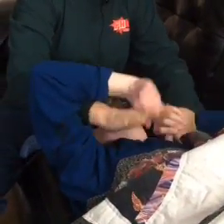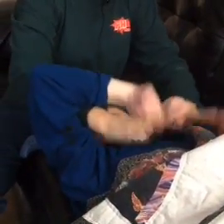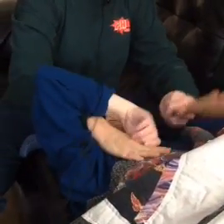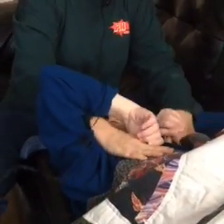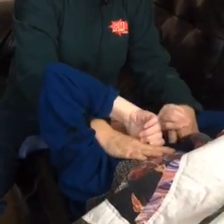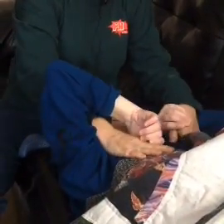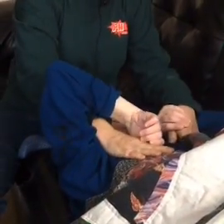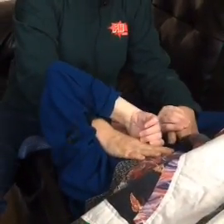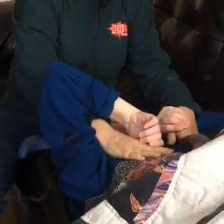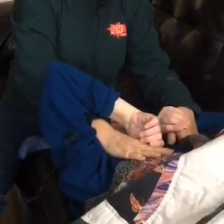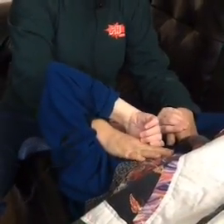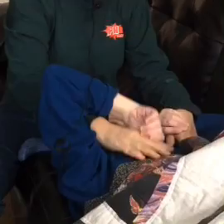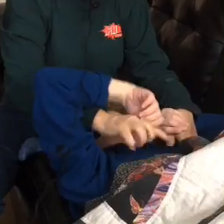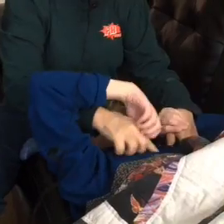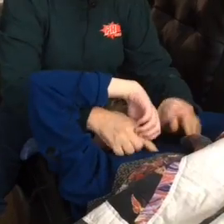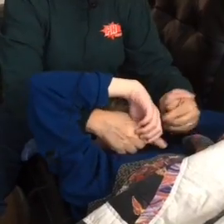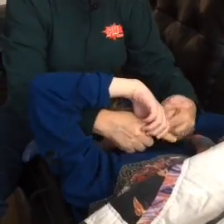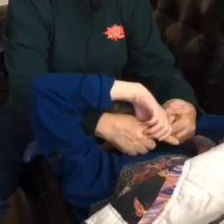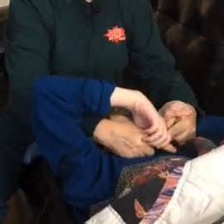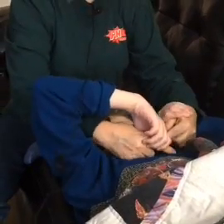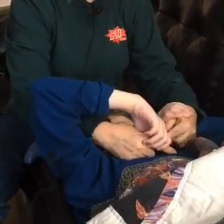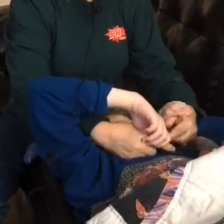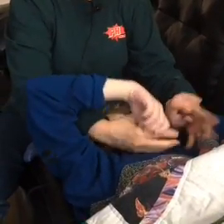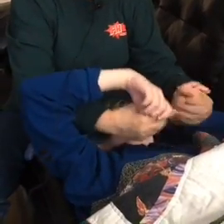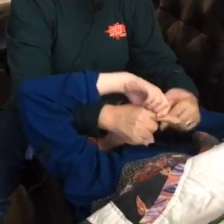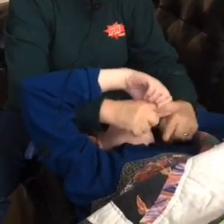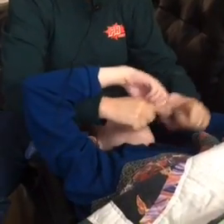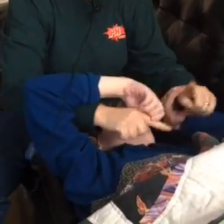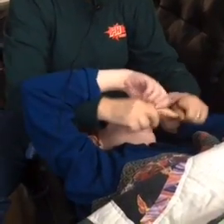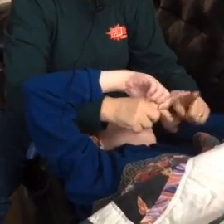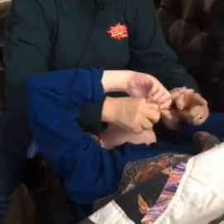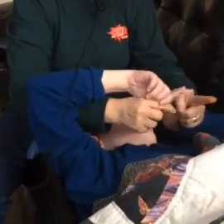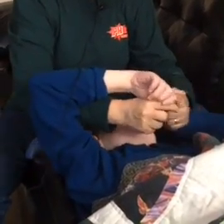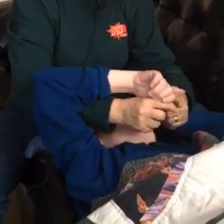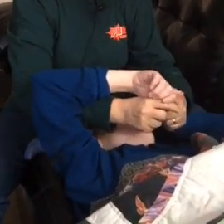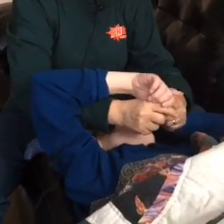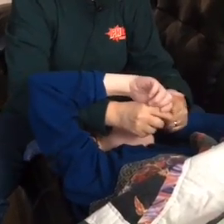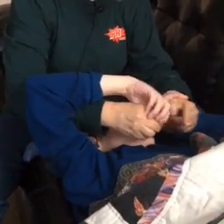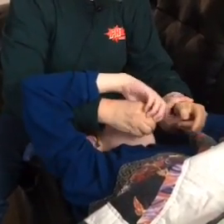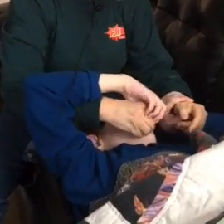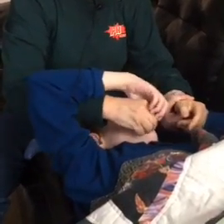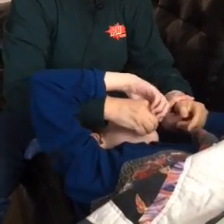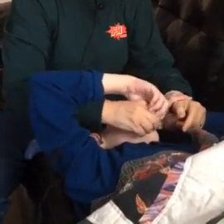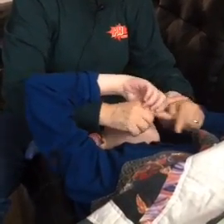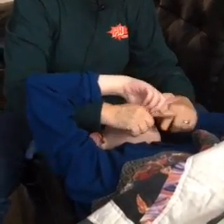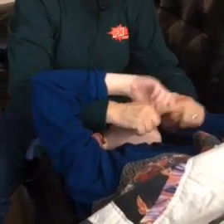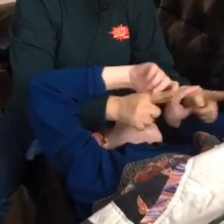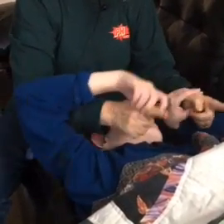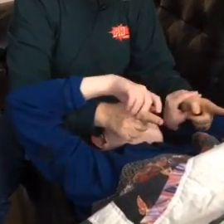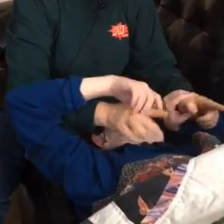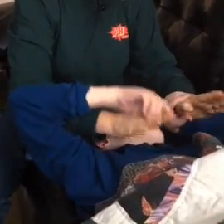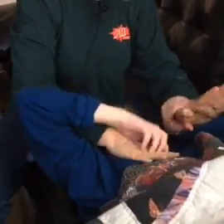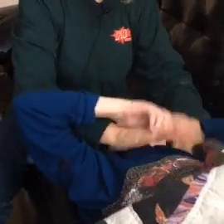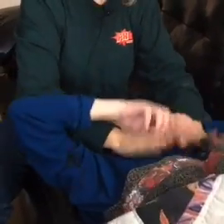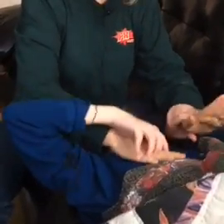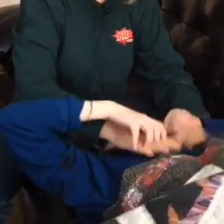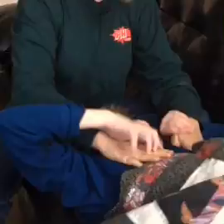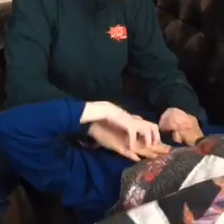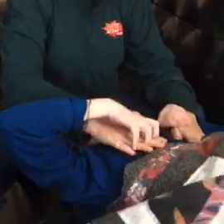walk? Do you want to sign the word eat or